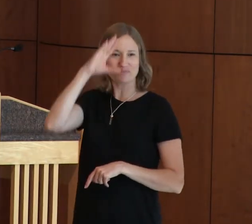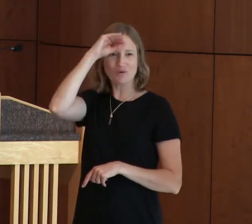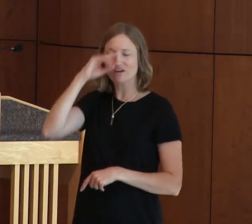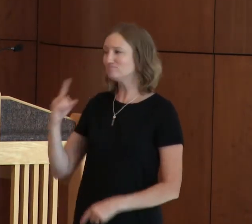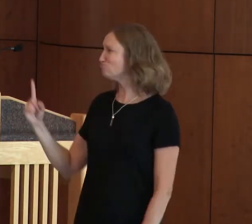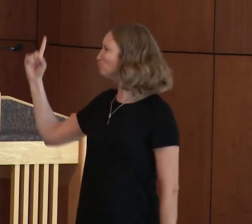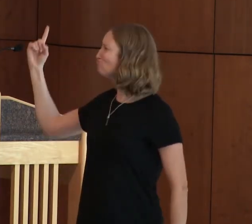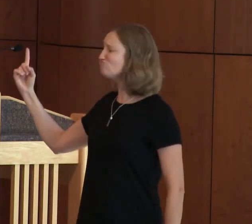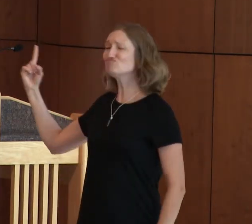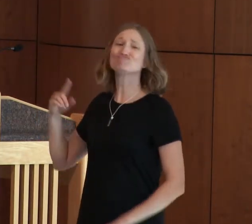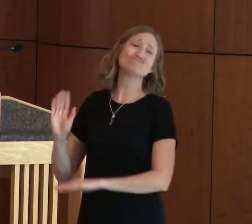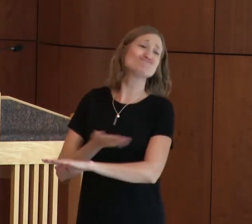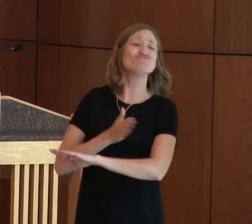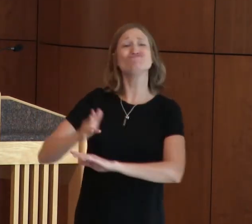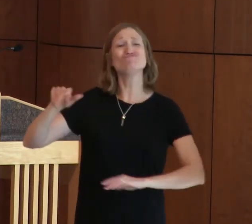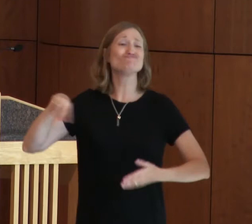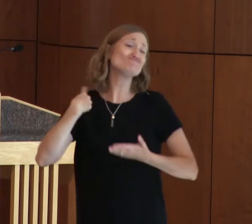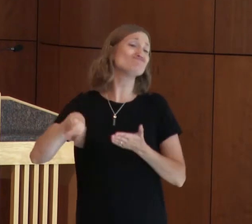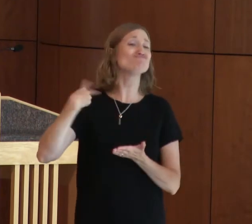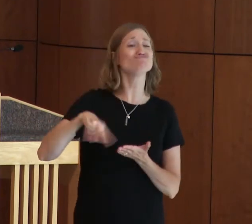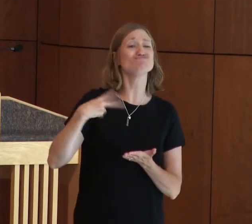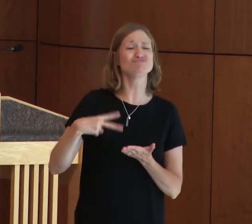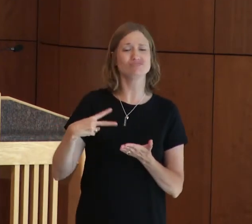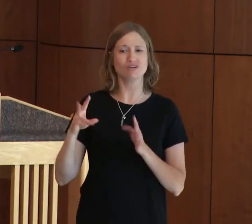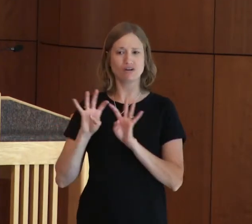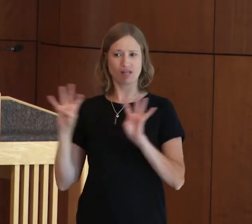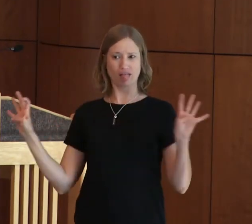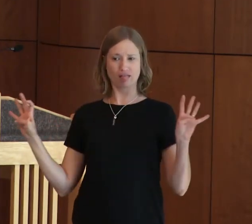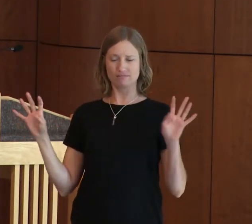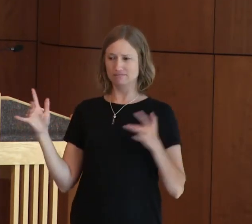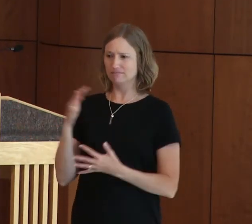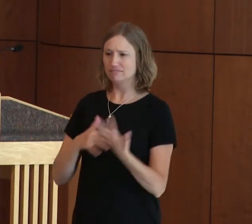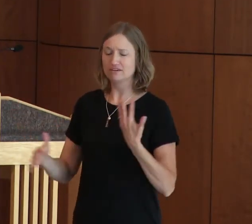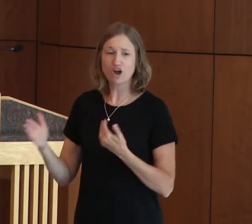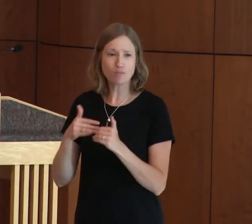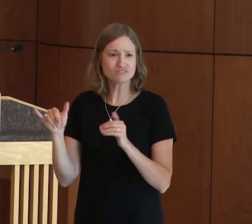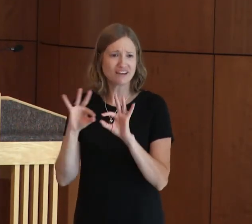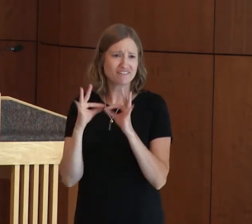where other young kids are, this is like a family reunion of germs.